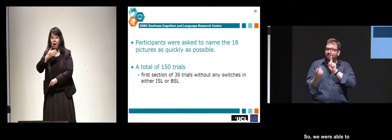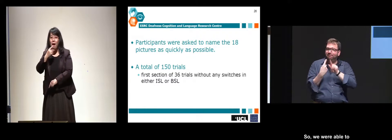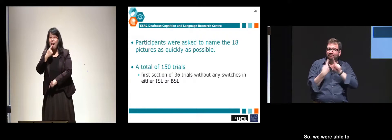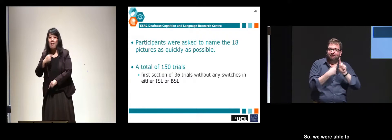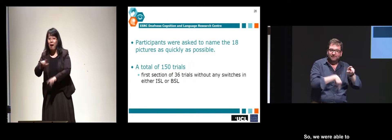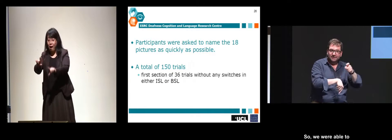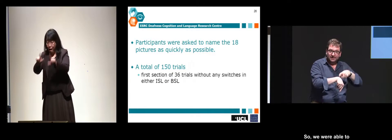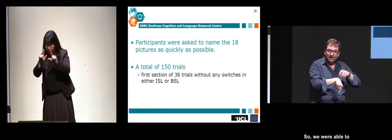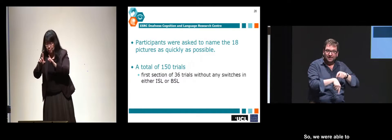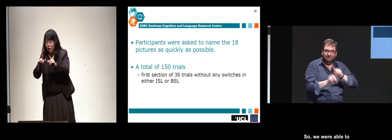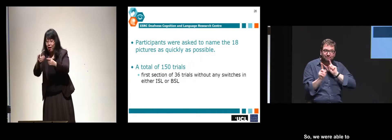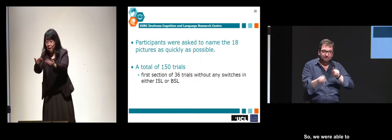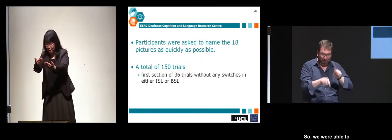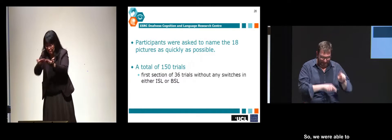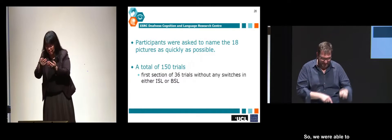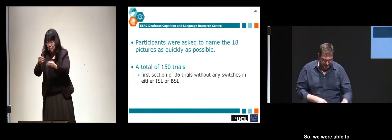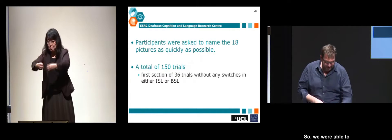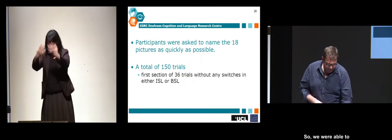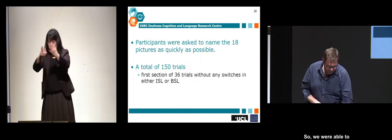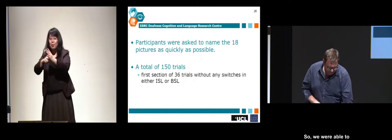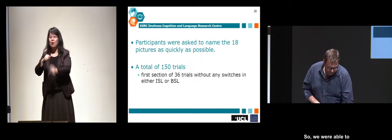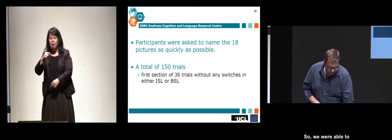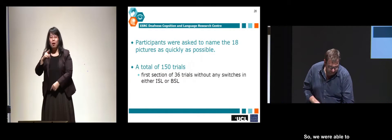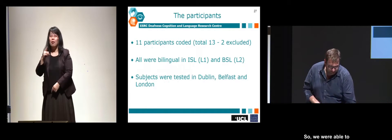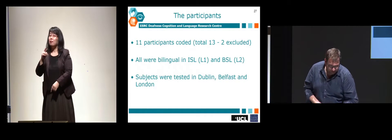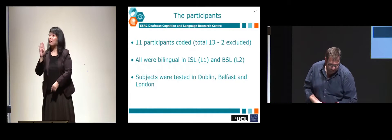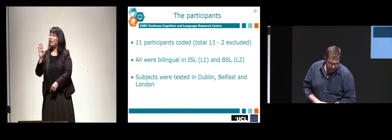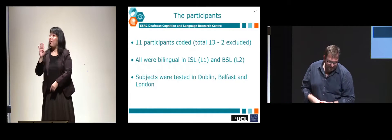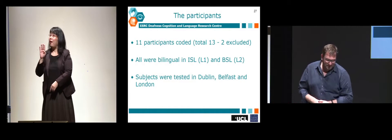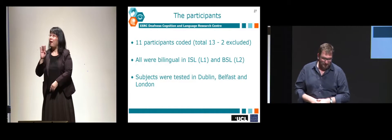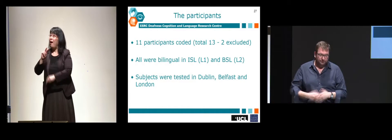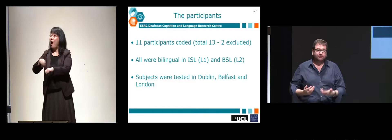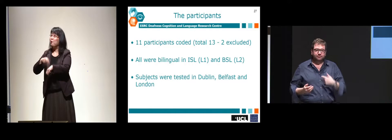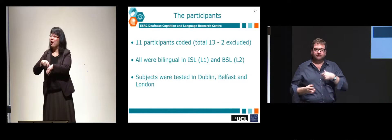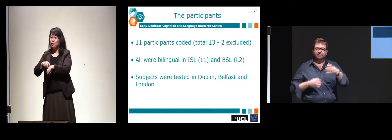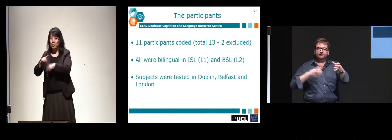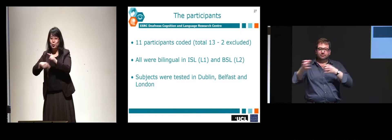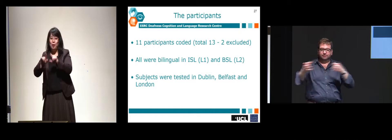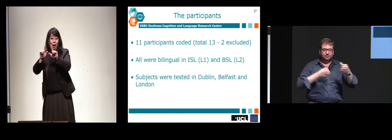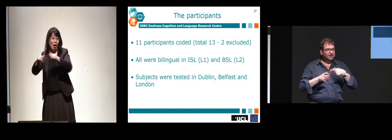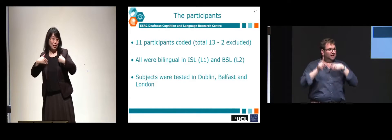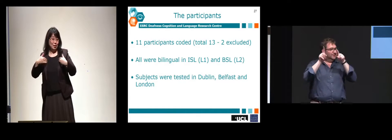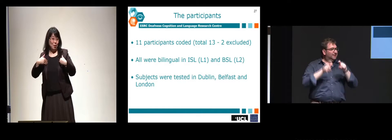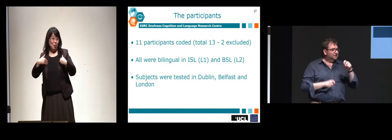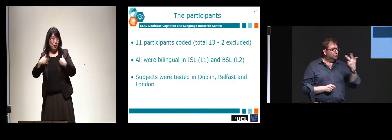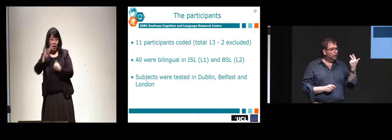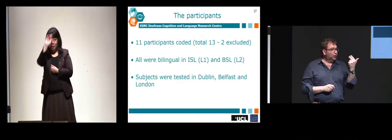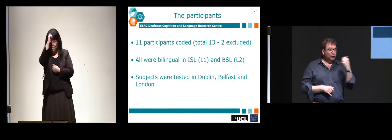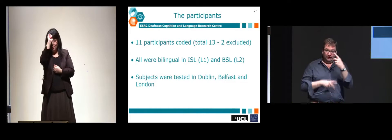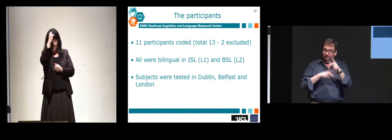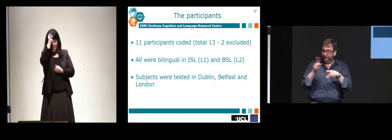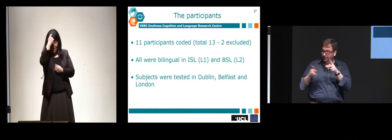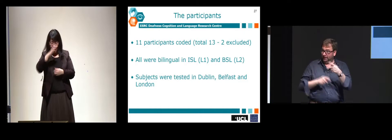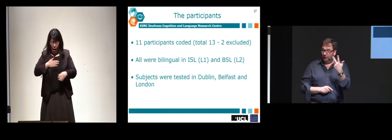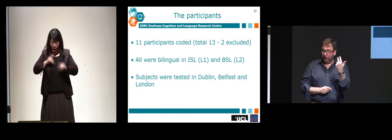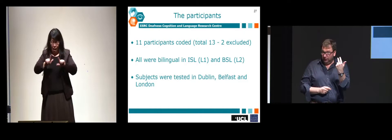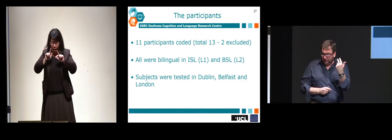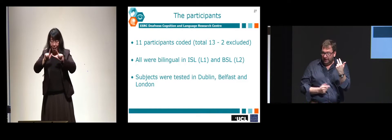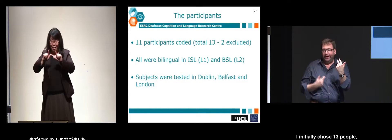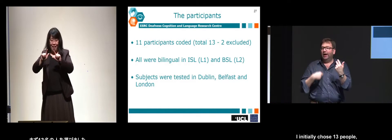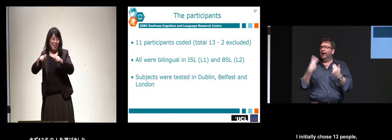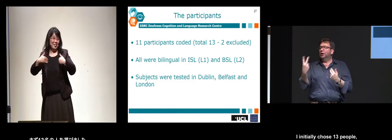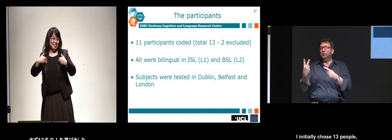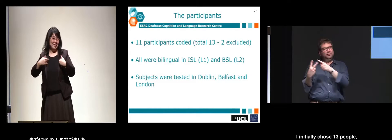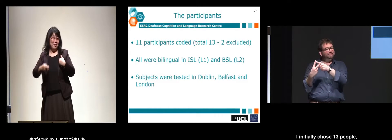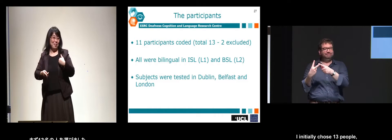So we were able to calculate response time for each subject.